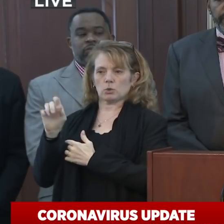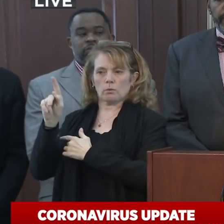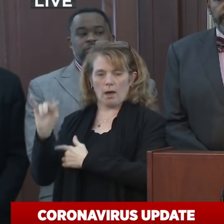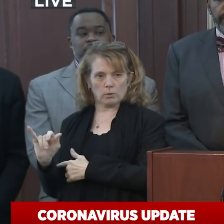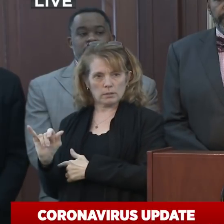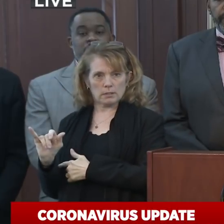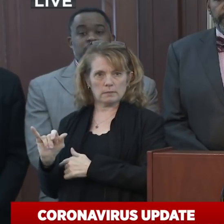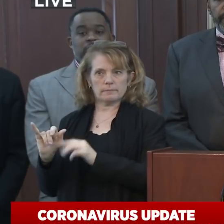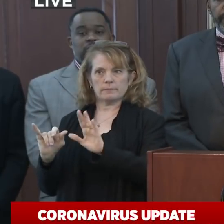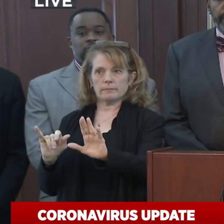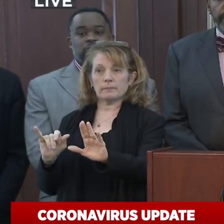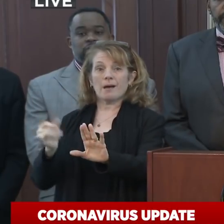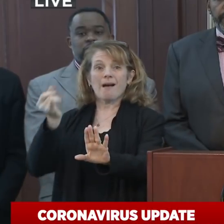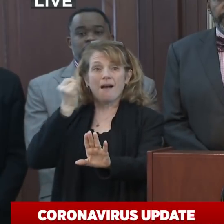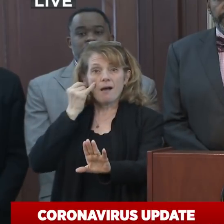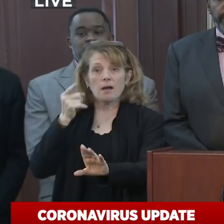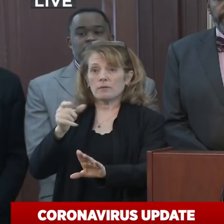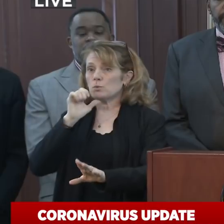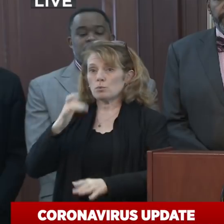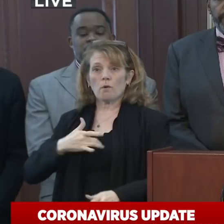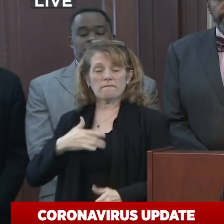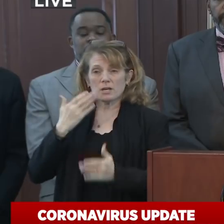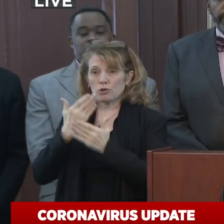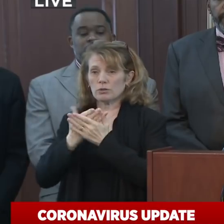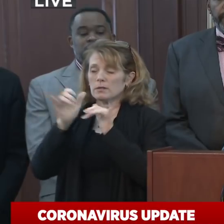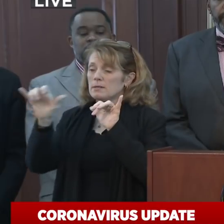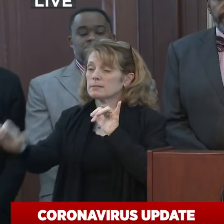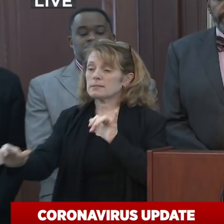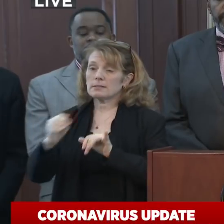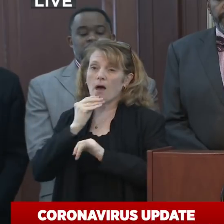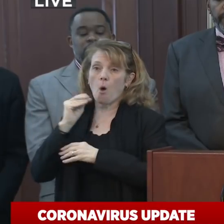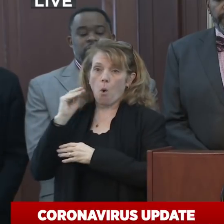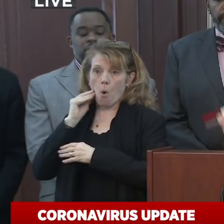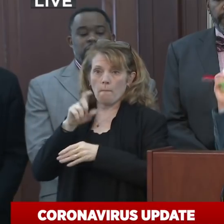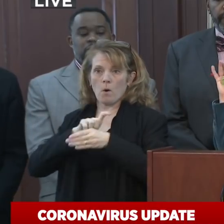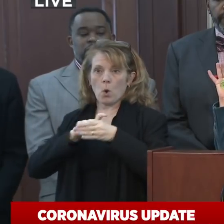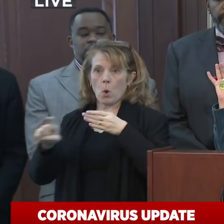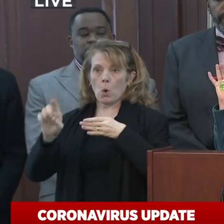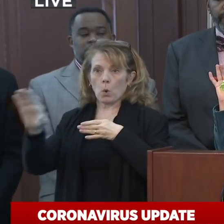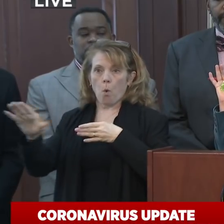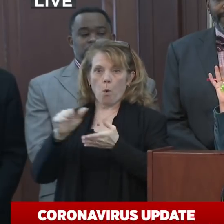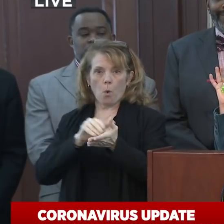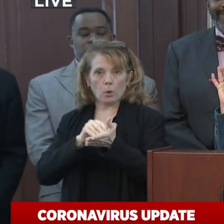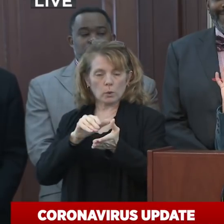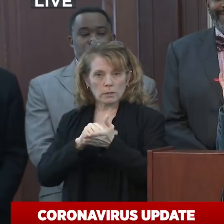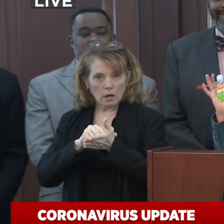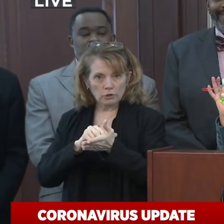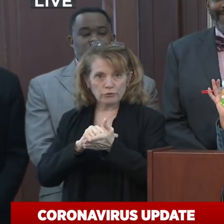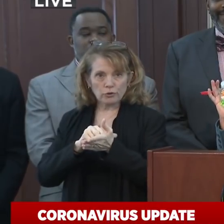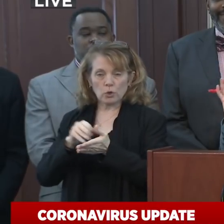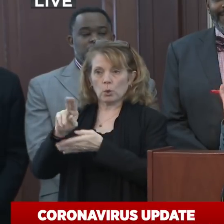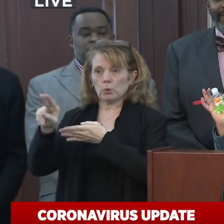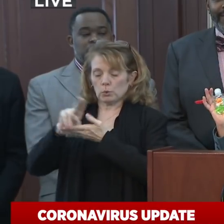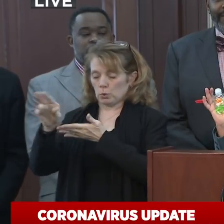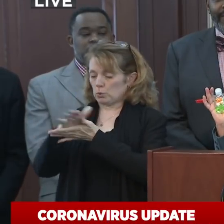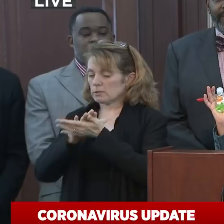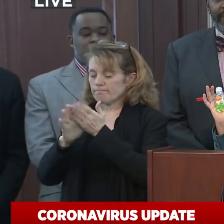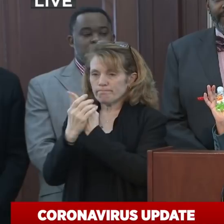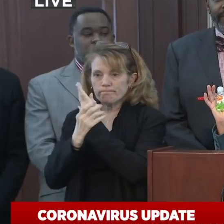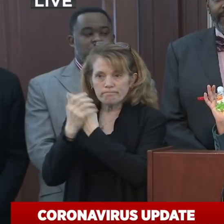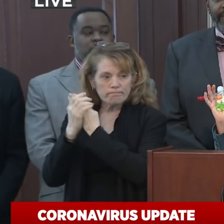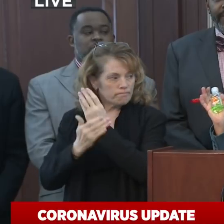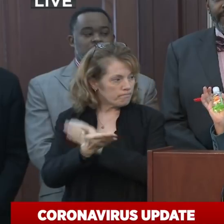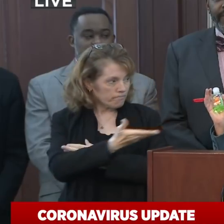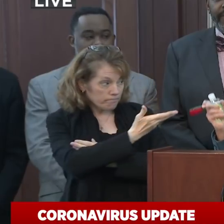If you don't feel well, please stay home, call your healthcare provider, use hand sanitizer, wash your hands. There's nothing that beats